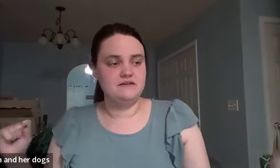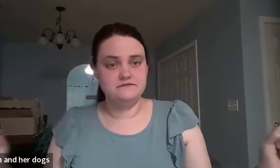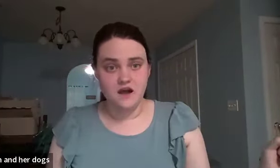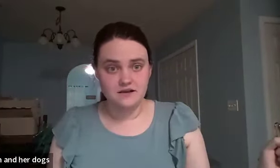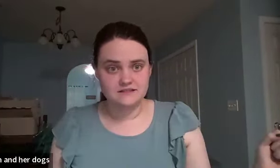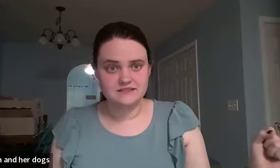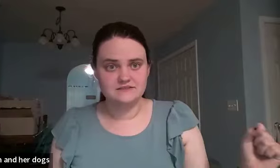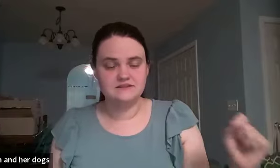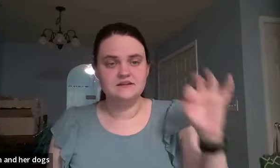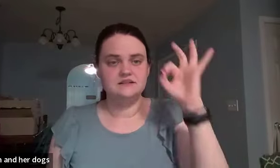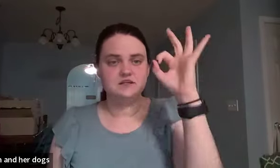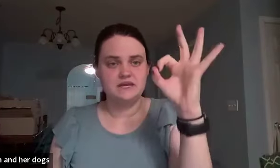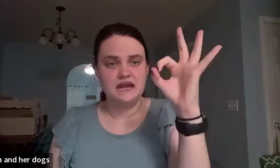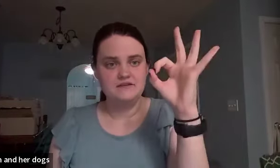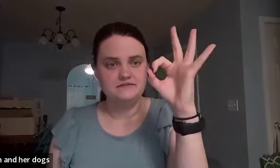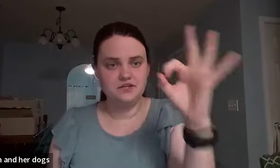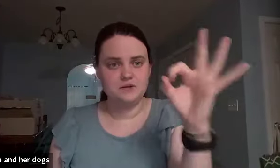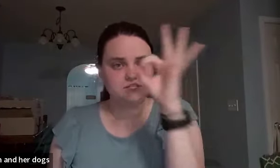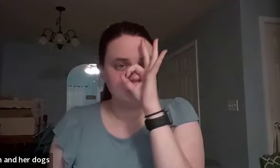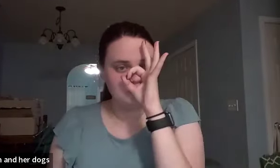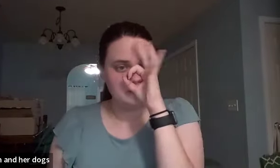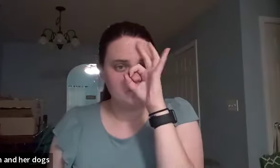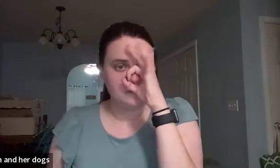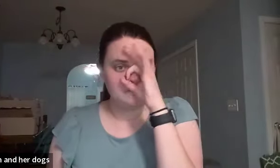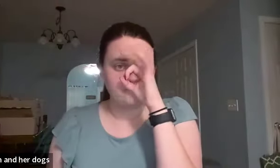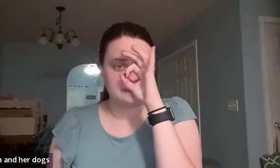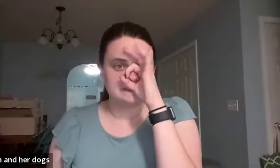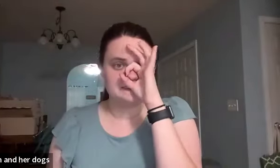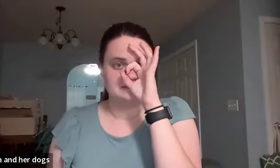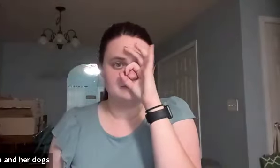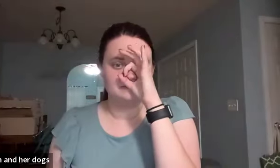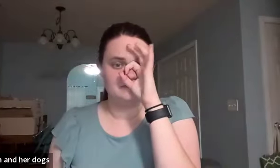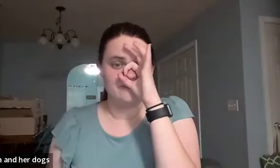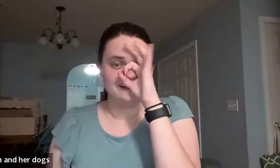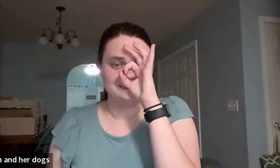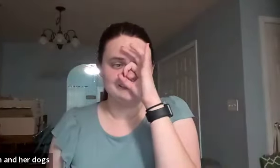Then fox. It's going to be an F. You're going to put your nose here and go fox. Fox.